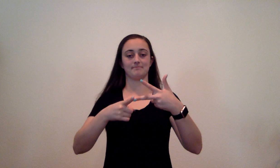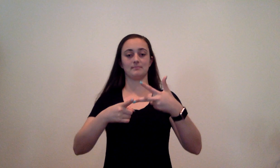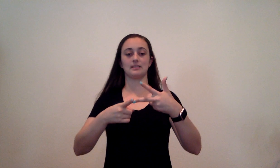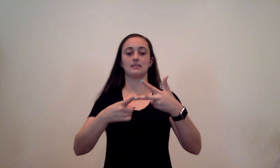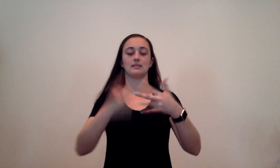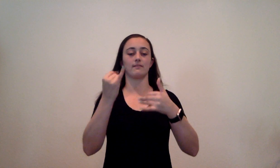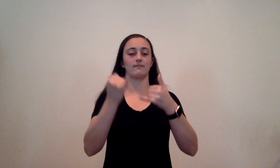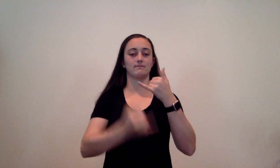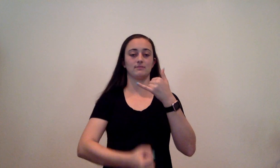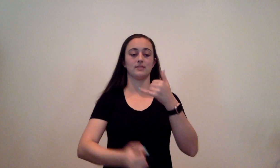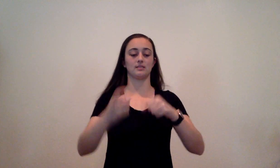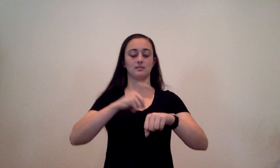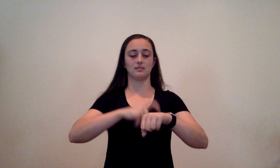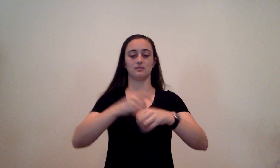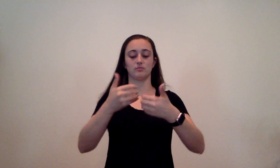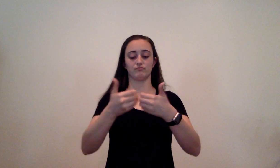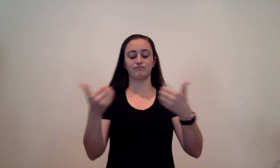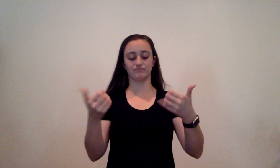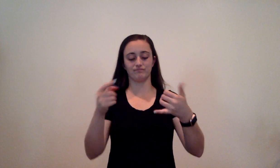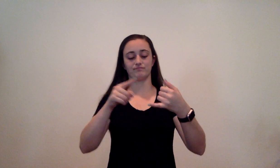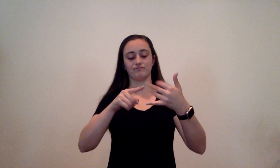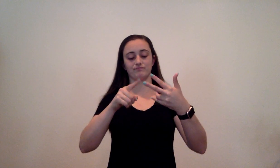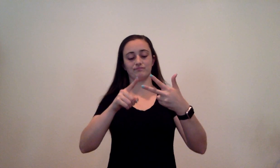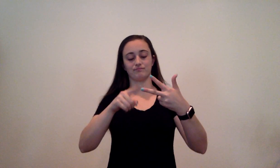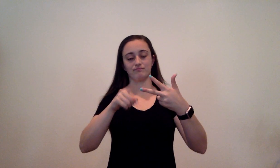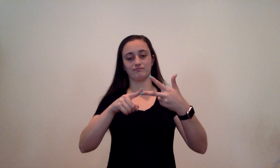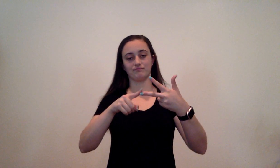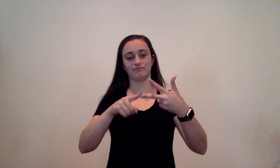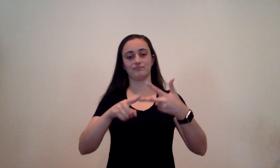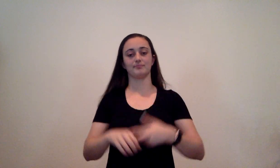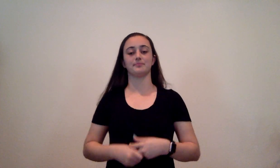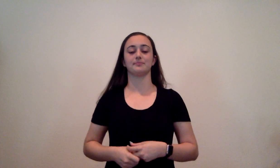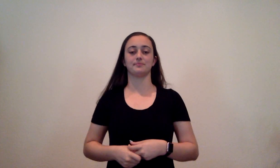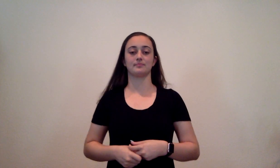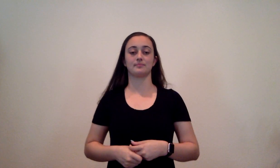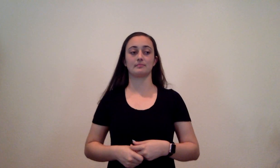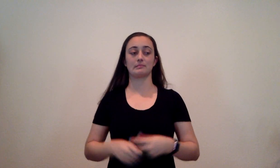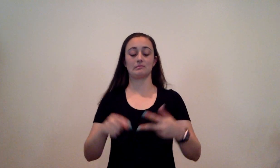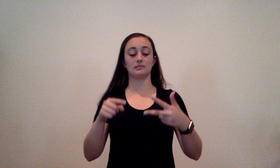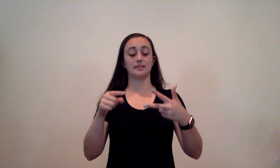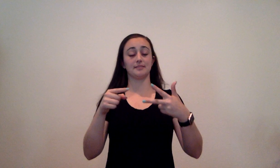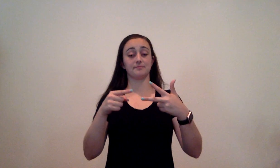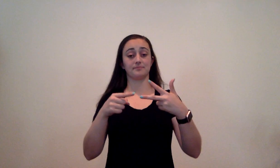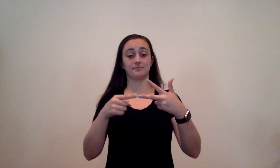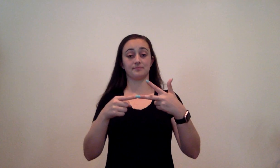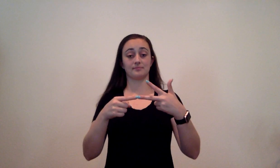period of ancient Greece. This final period of ancient Greece ended